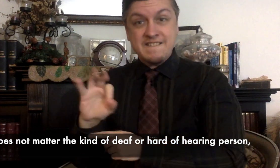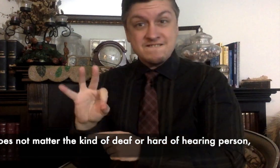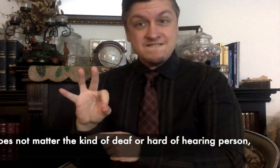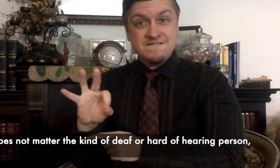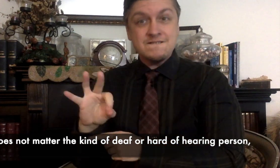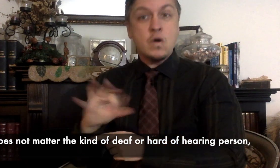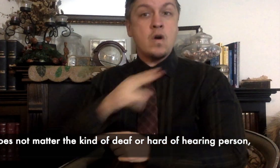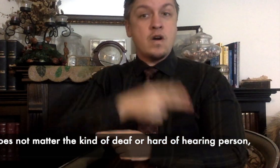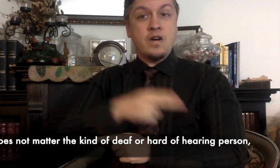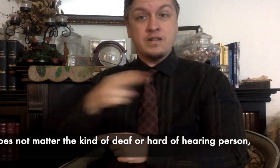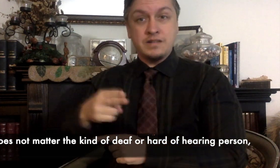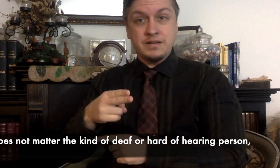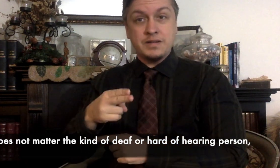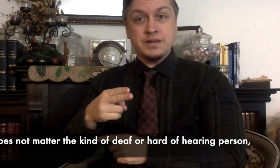or hard of hearing person.